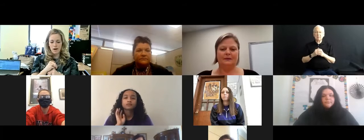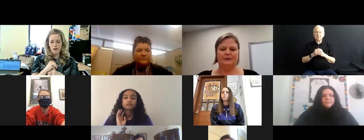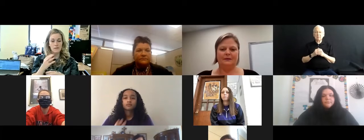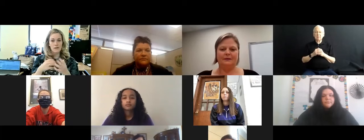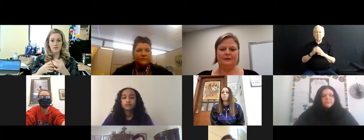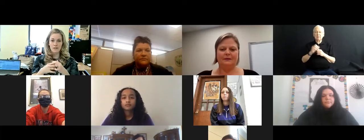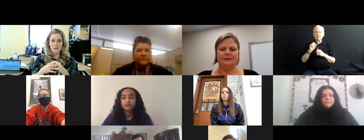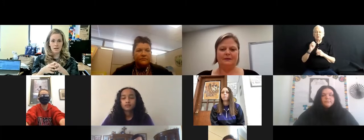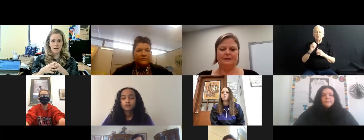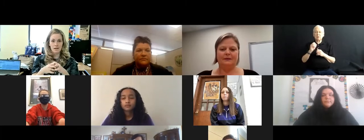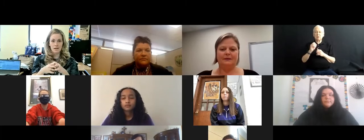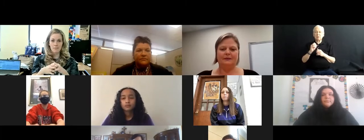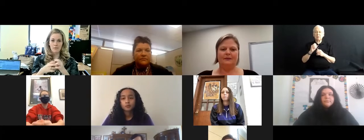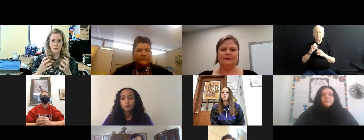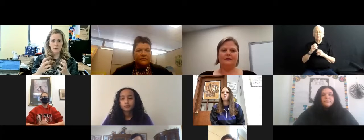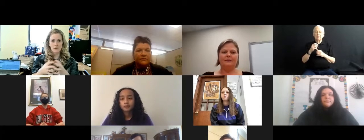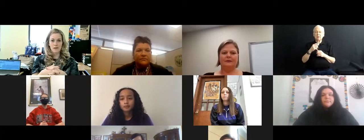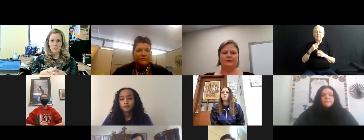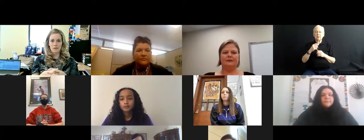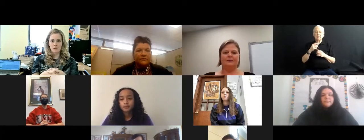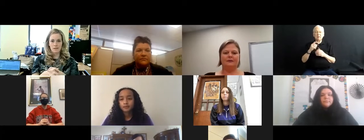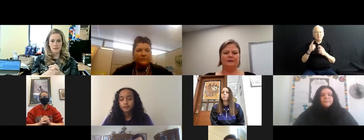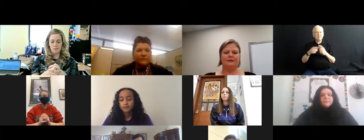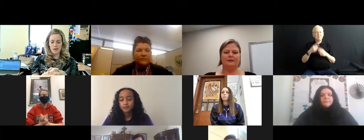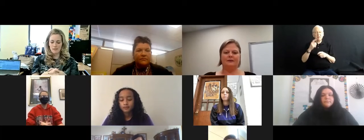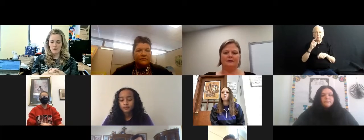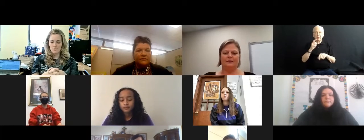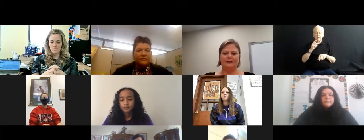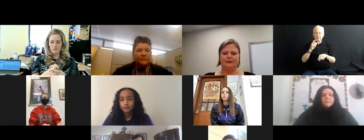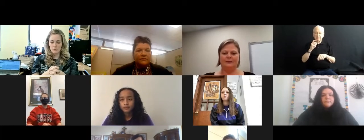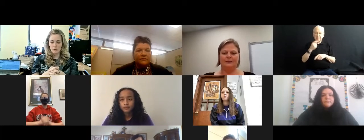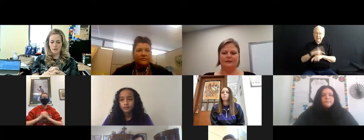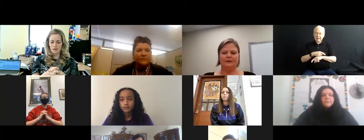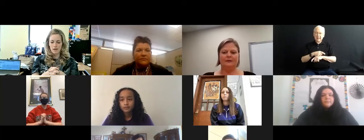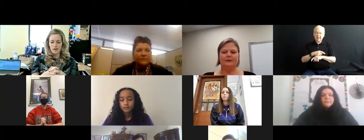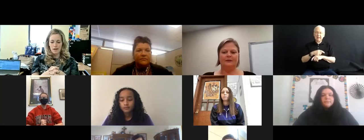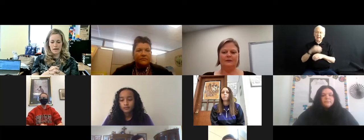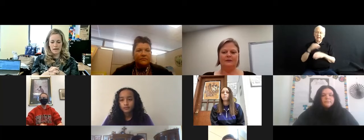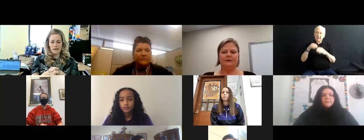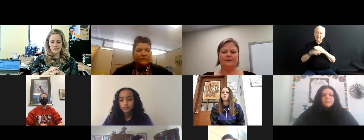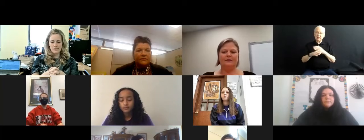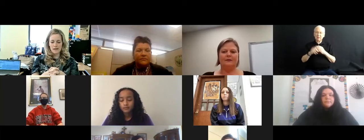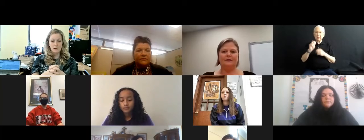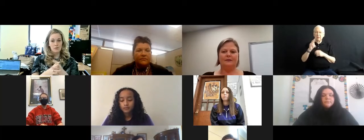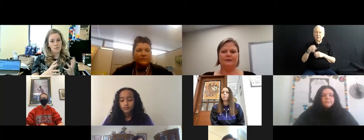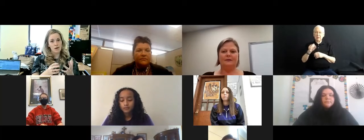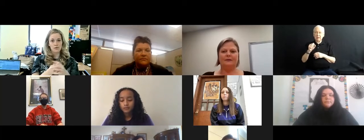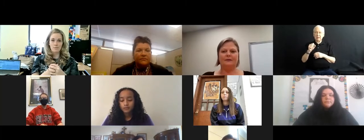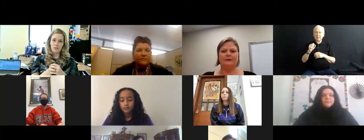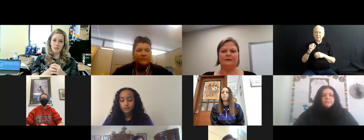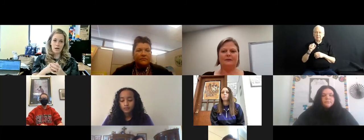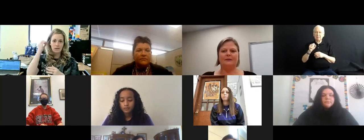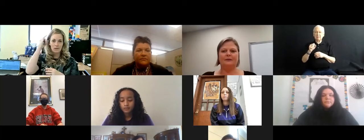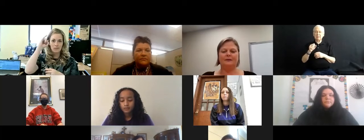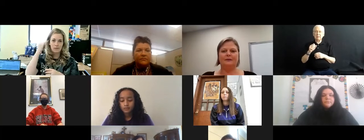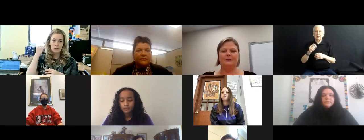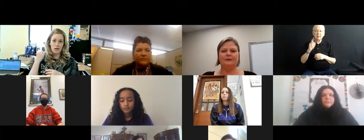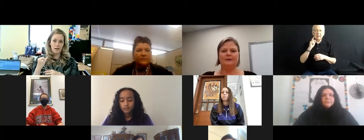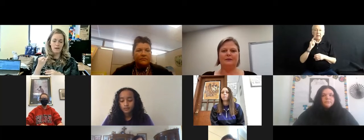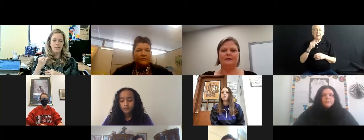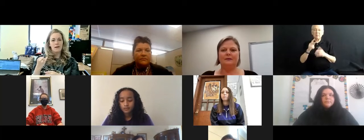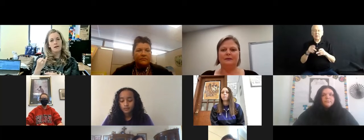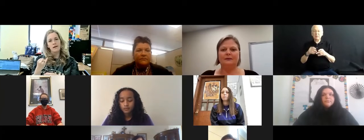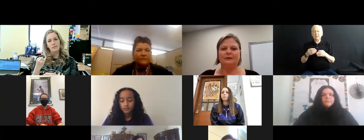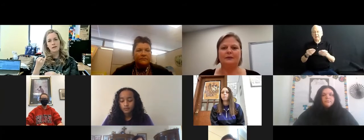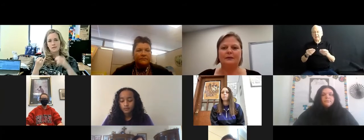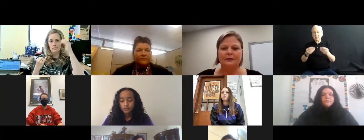So I was given the sign name the first day that I walked into TPS as an interpreter, and as an interpreter I was Miss Jen, so it was a